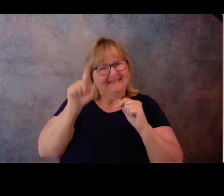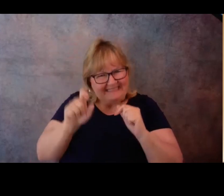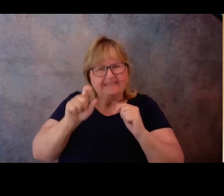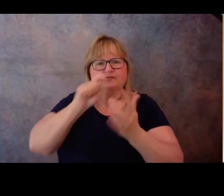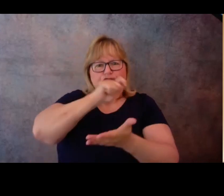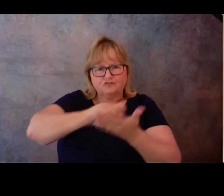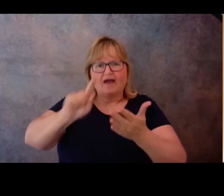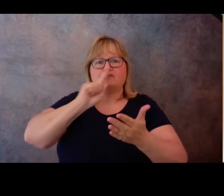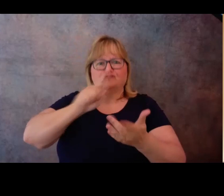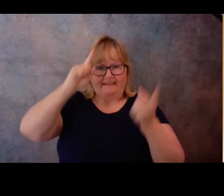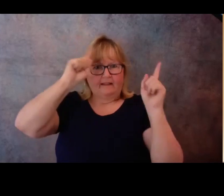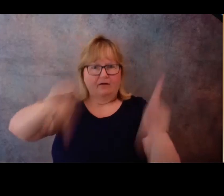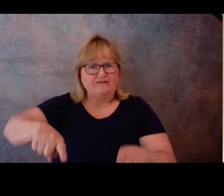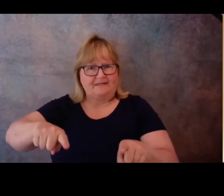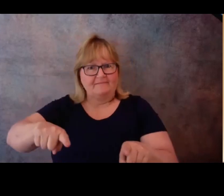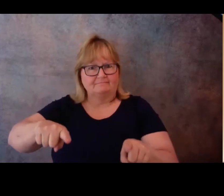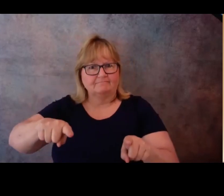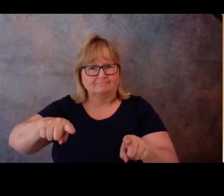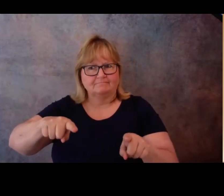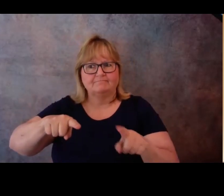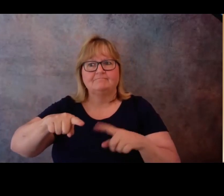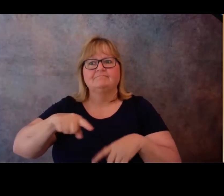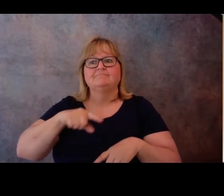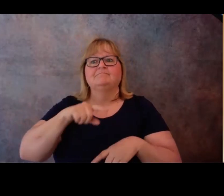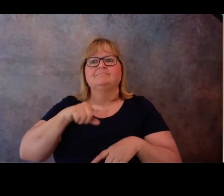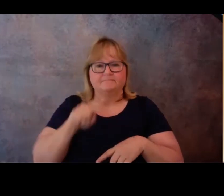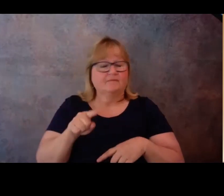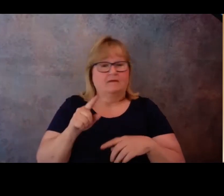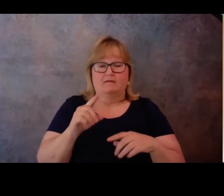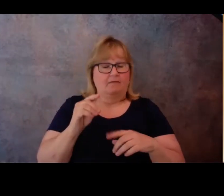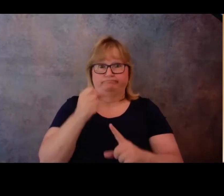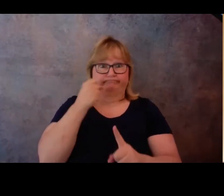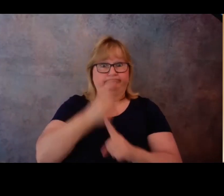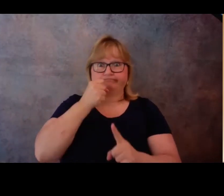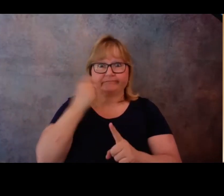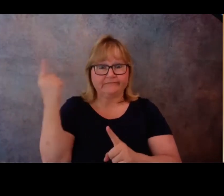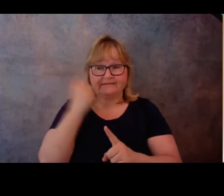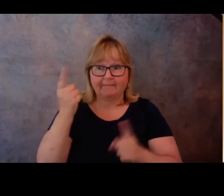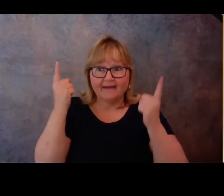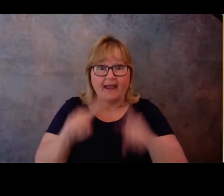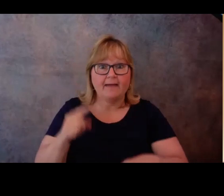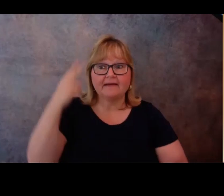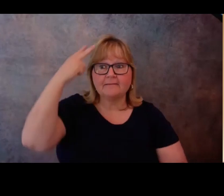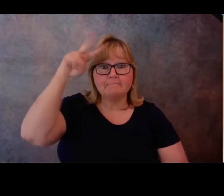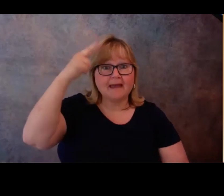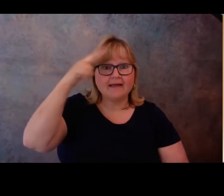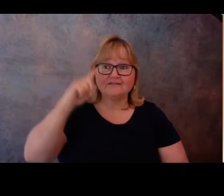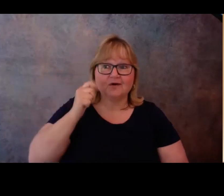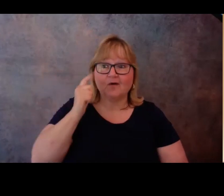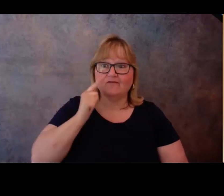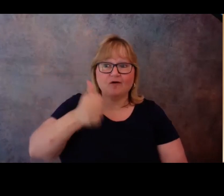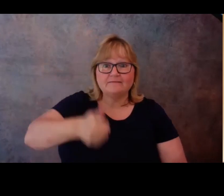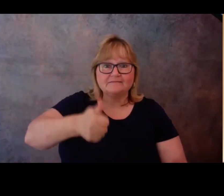Lo and behold, something completely unexpected happened. Mexico, for its own